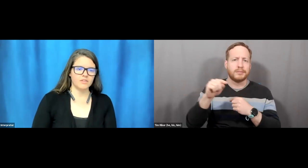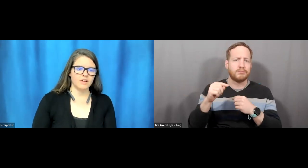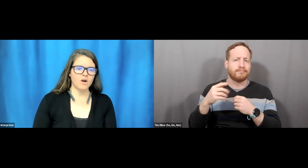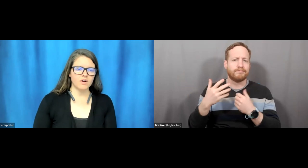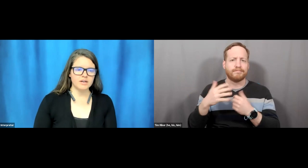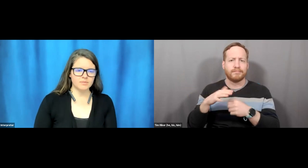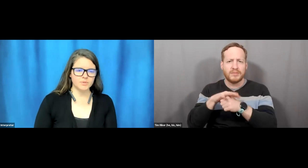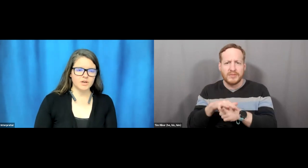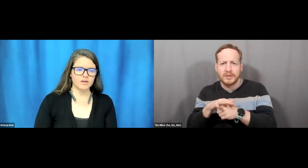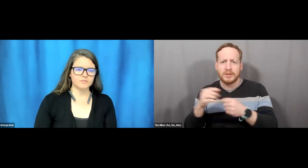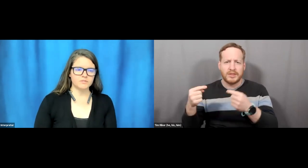there are a number of